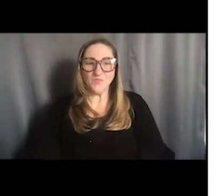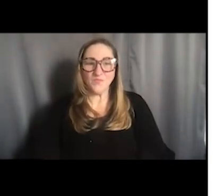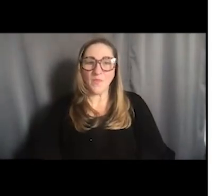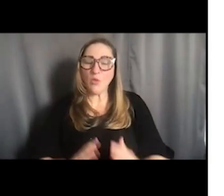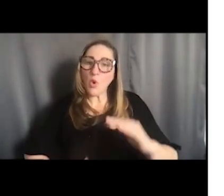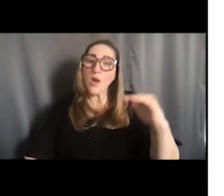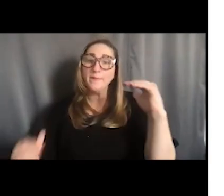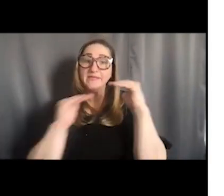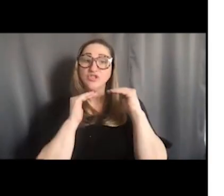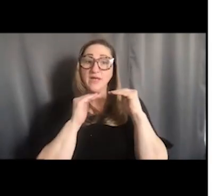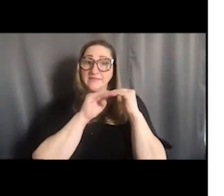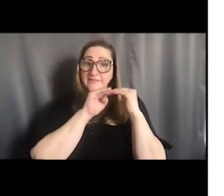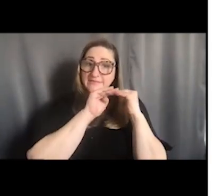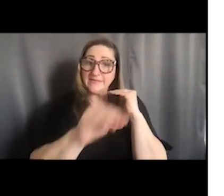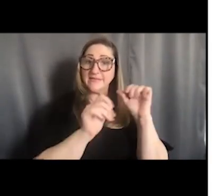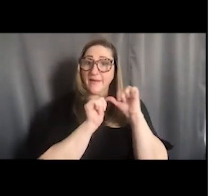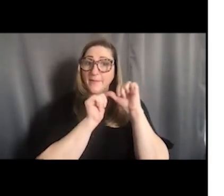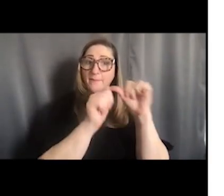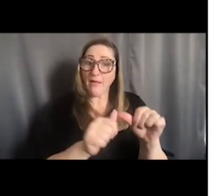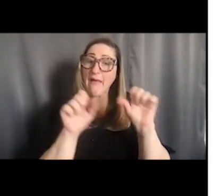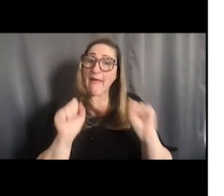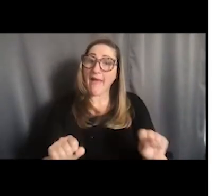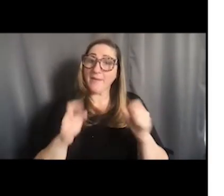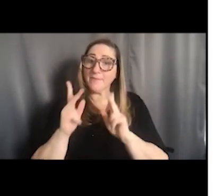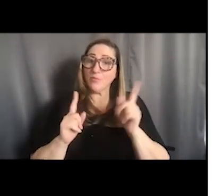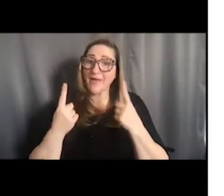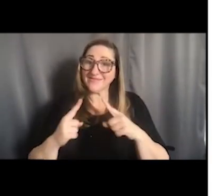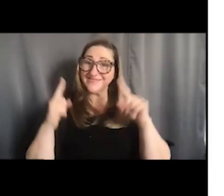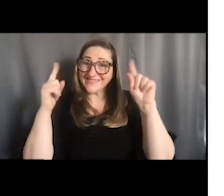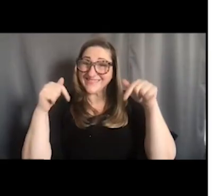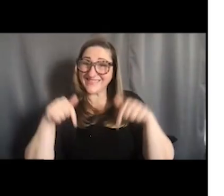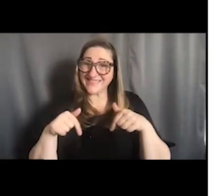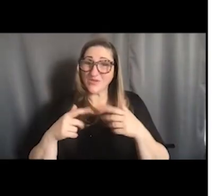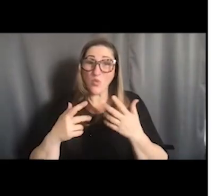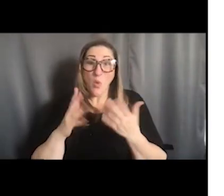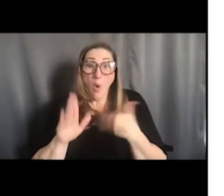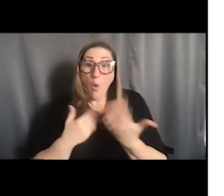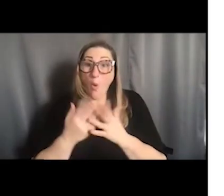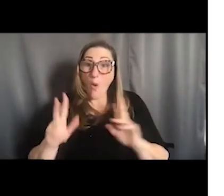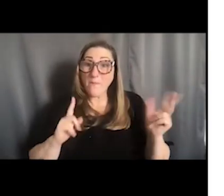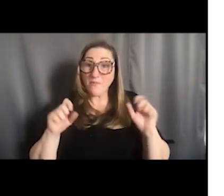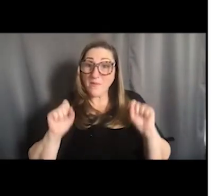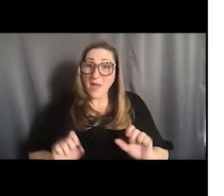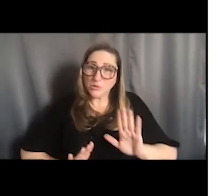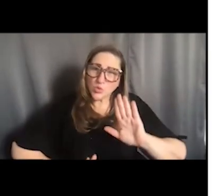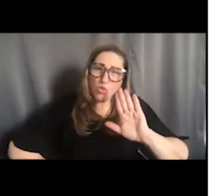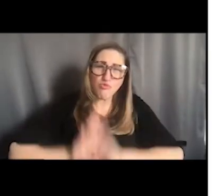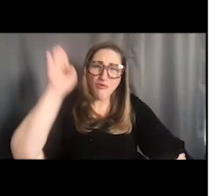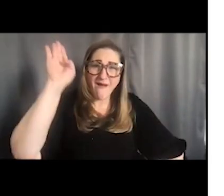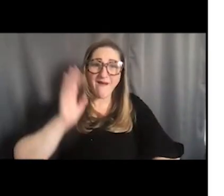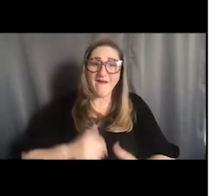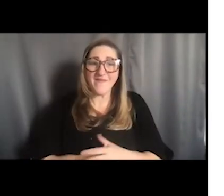and sustainable profession that leads to our thrivability. We want everyone here to thrive. And we want it to be a vibrant and